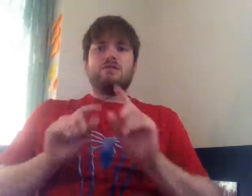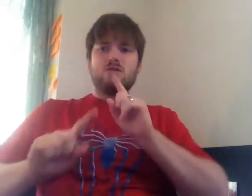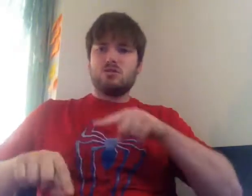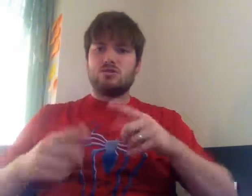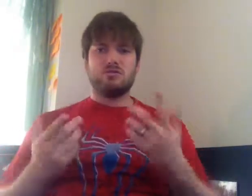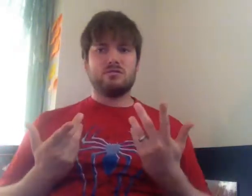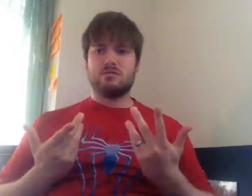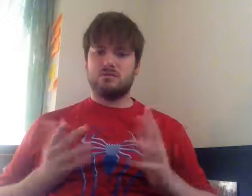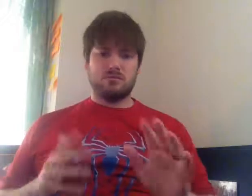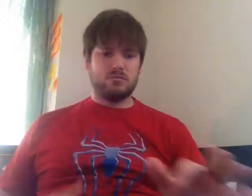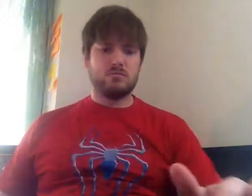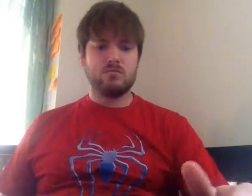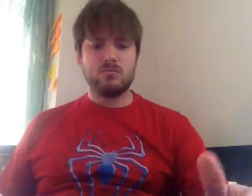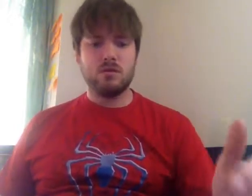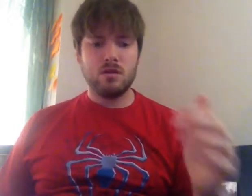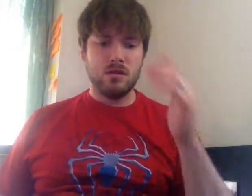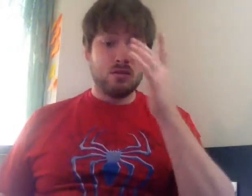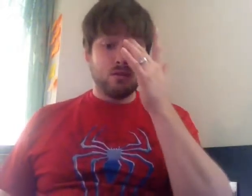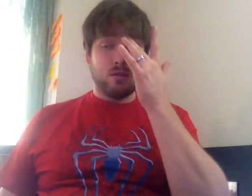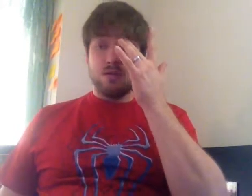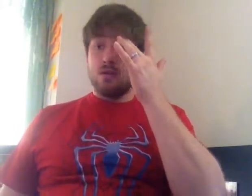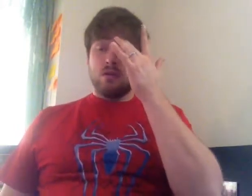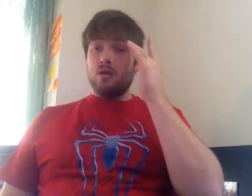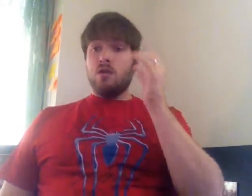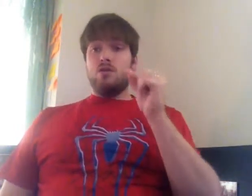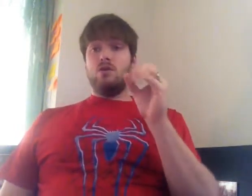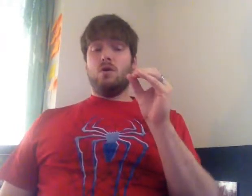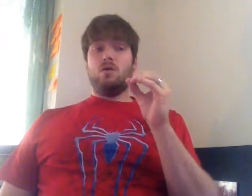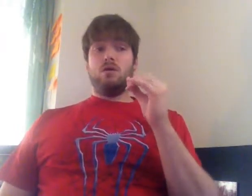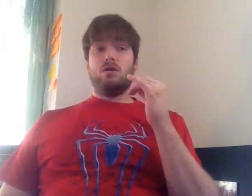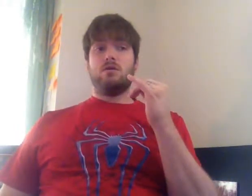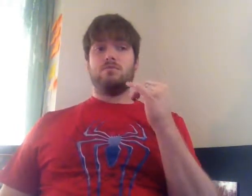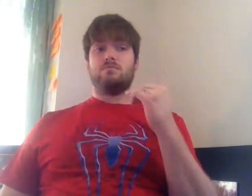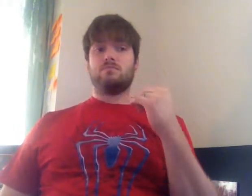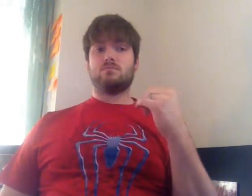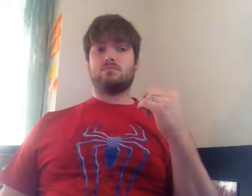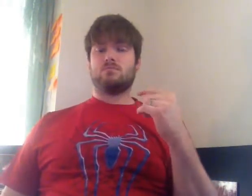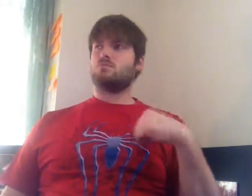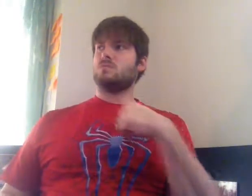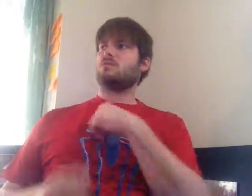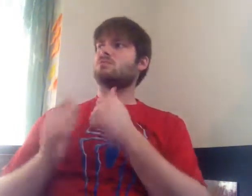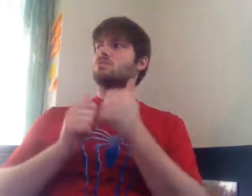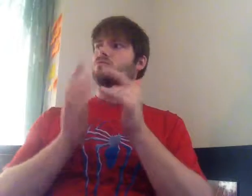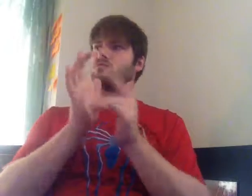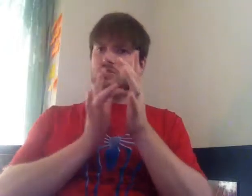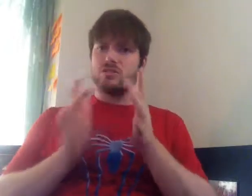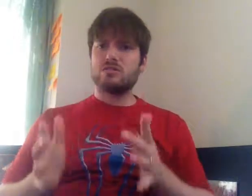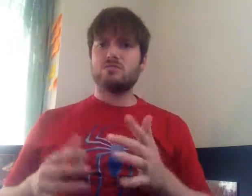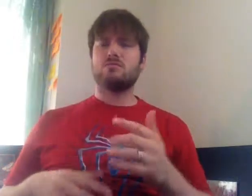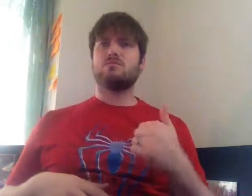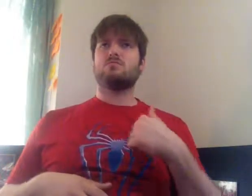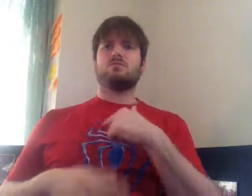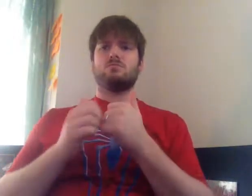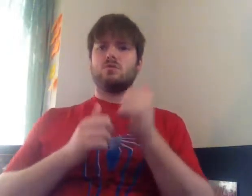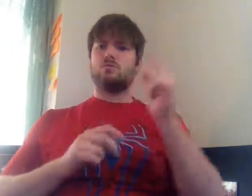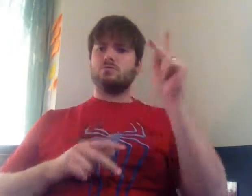at this. It has this big tail that goes down to Florida, and it's still raining down here in central Florida. Now, the rain has shifted